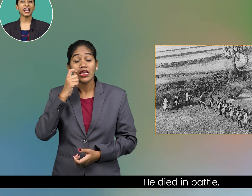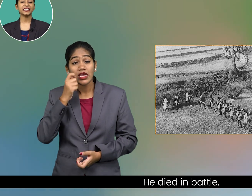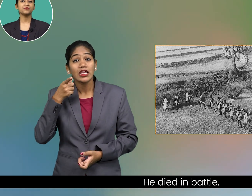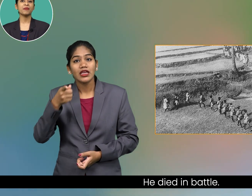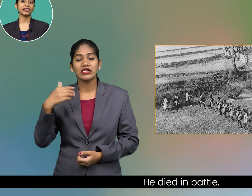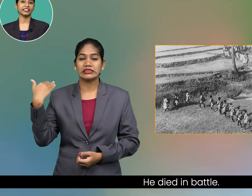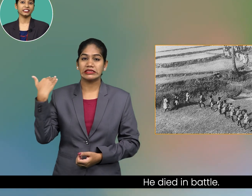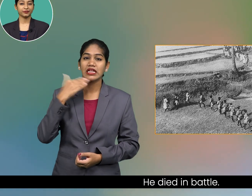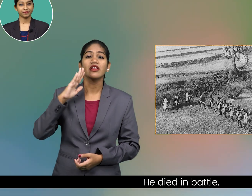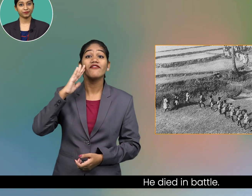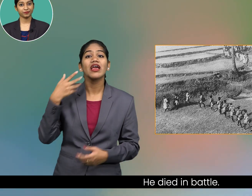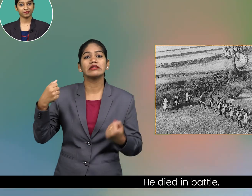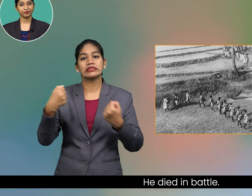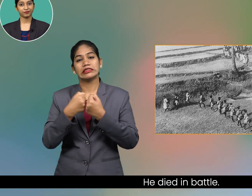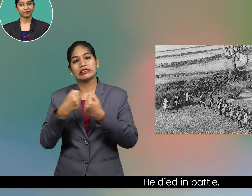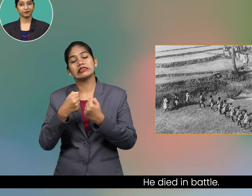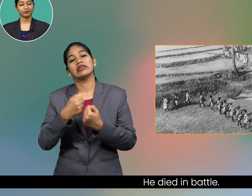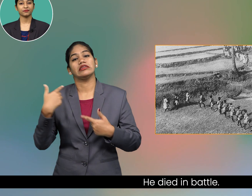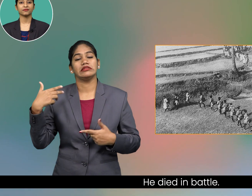He died in battle.